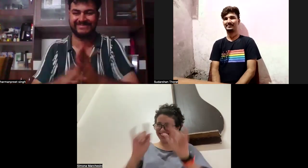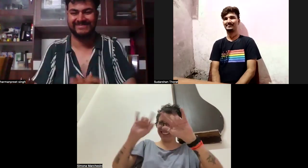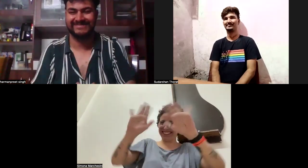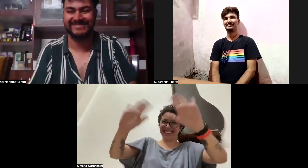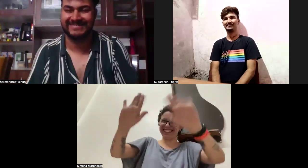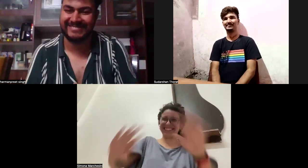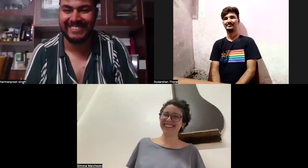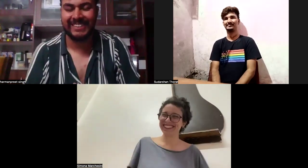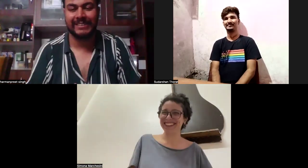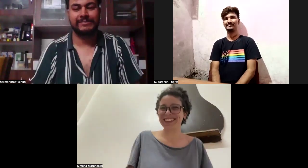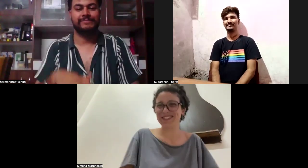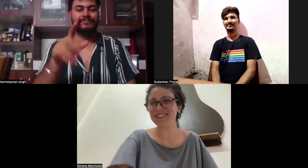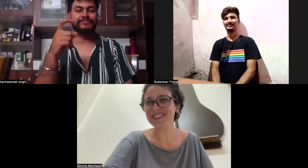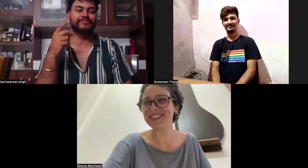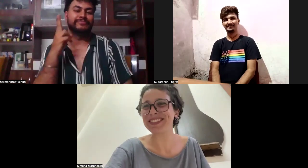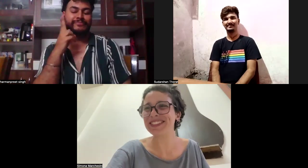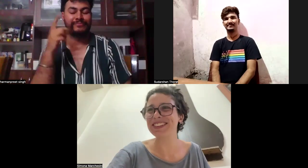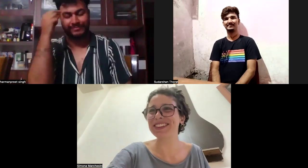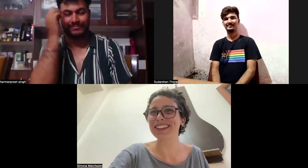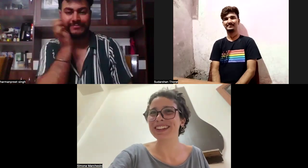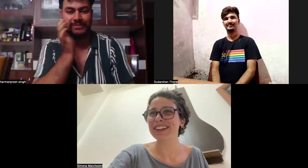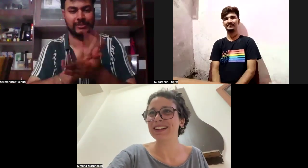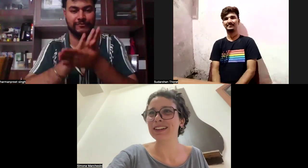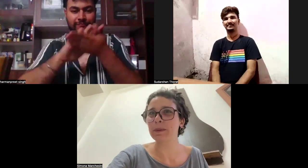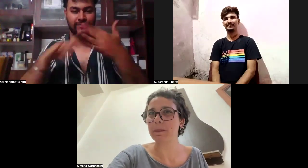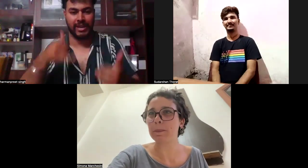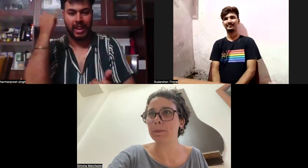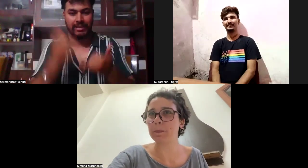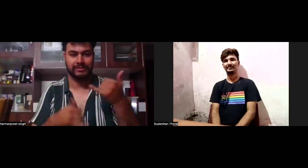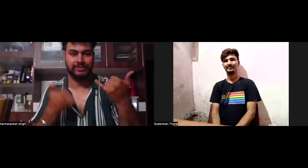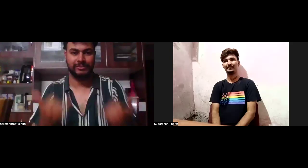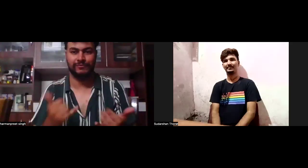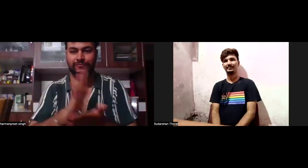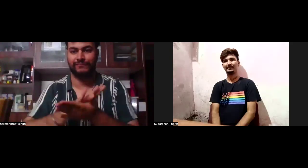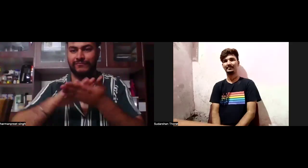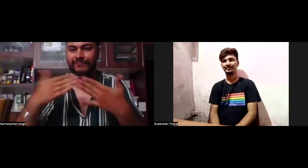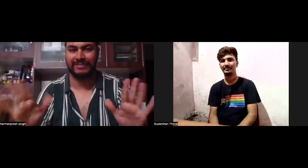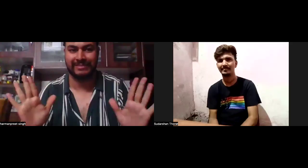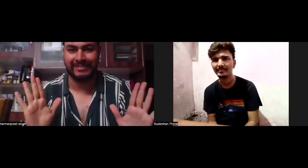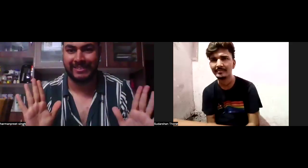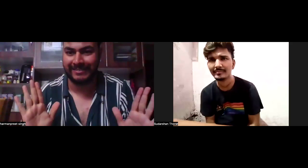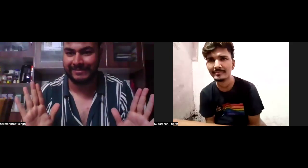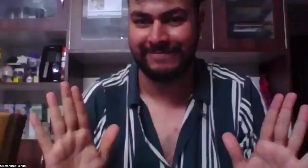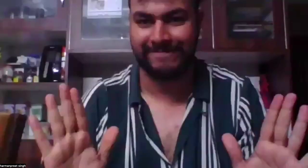collective, as we call ourselves, queer people, and under the banner of the rainbow colors.